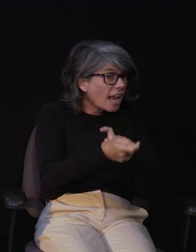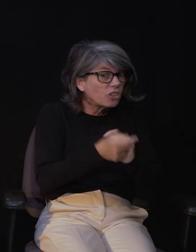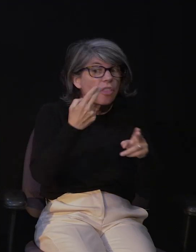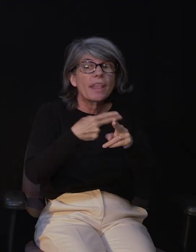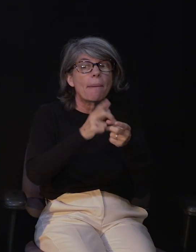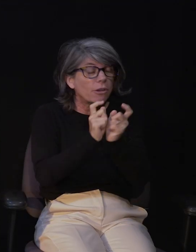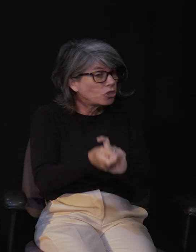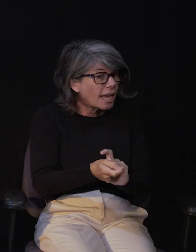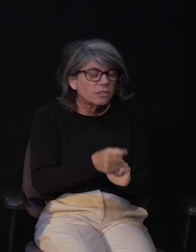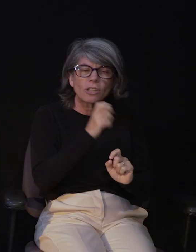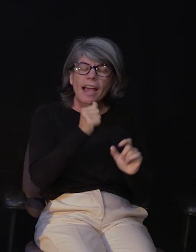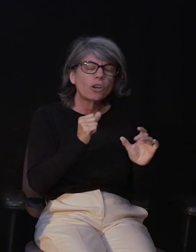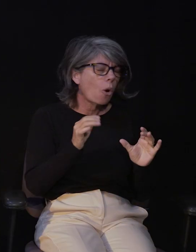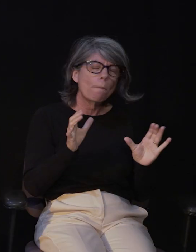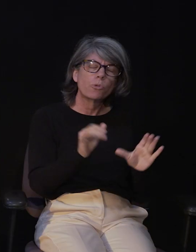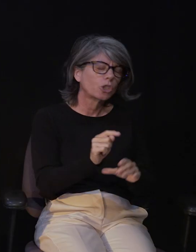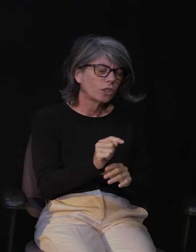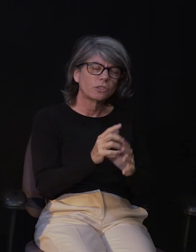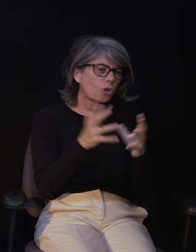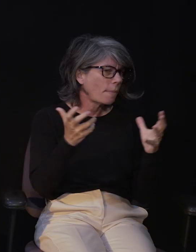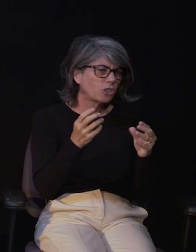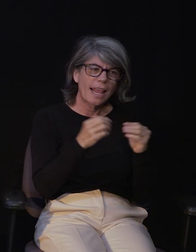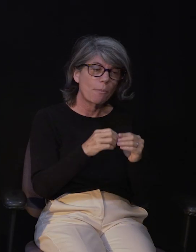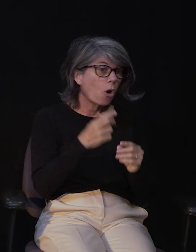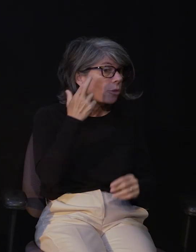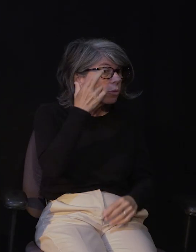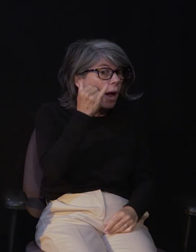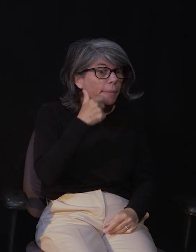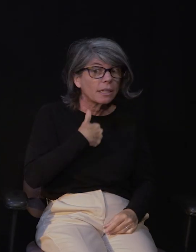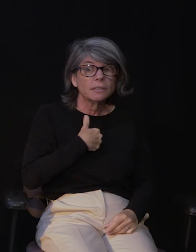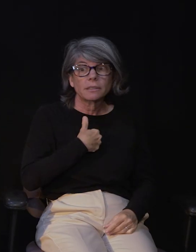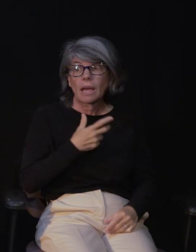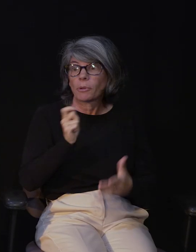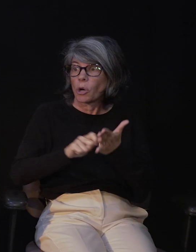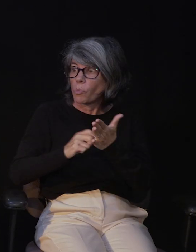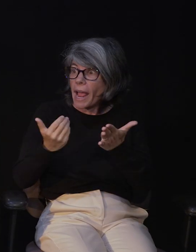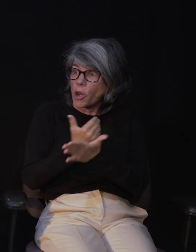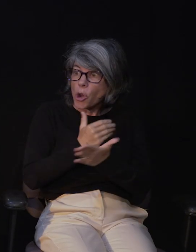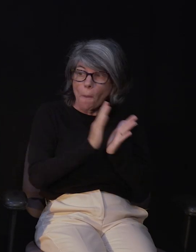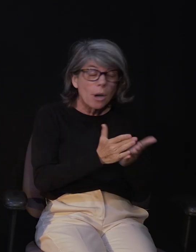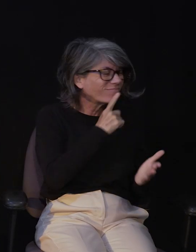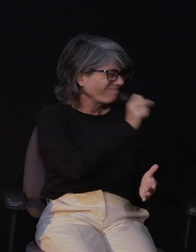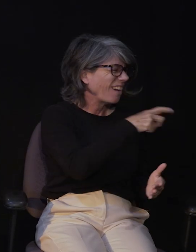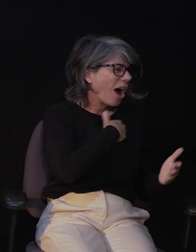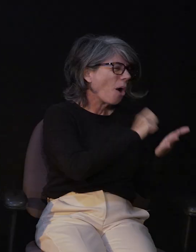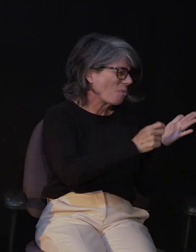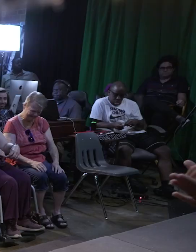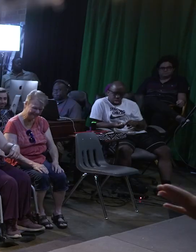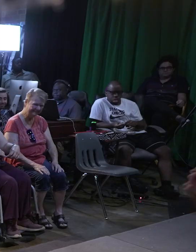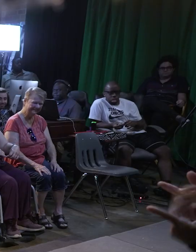have changed. I don't push it so much anymore because I am gonna Write a new one. Sure, I'll write a new one. You'll